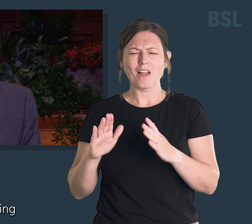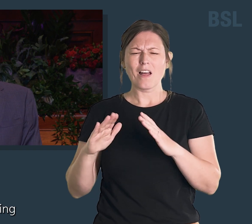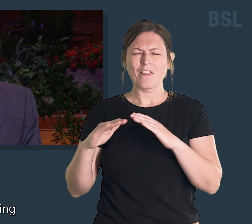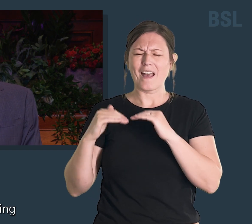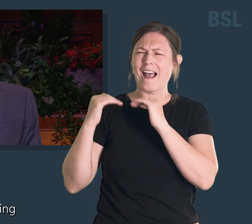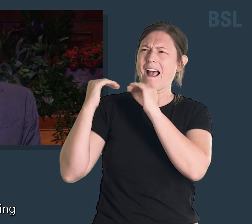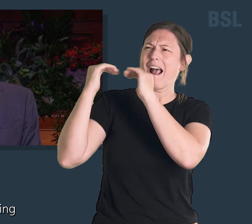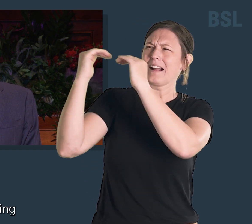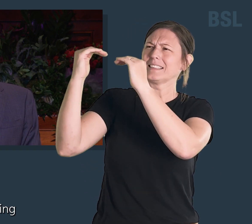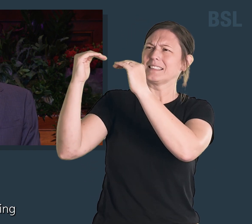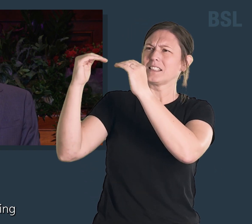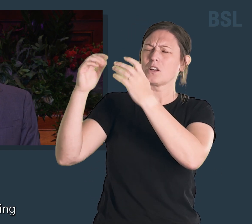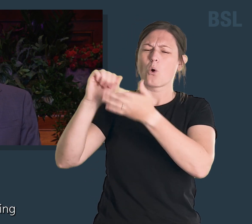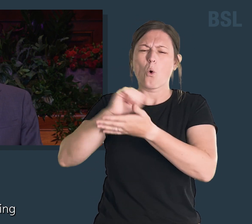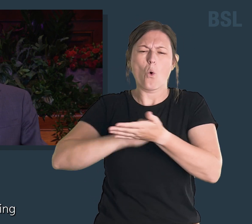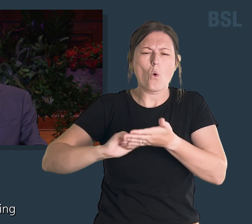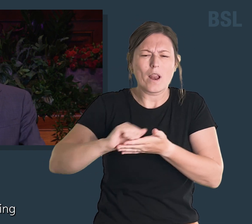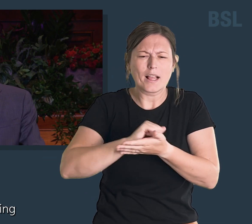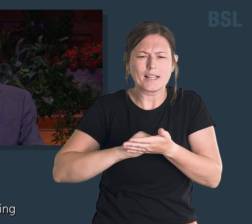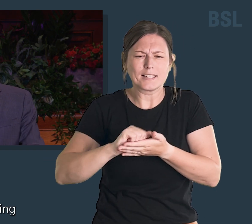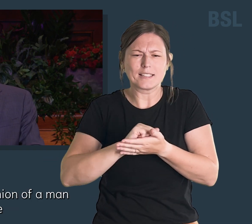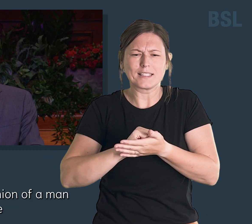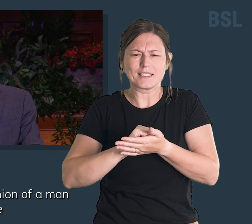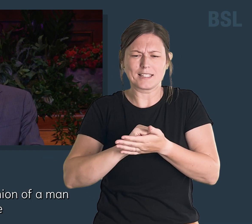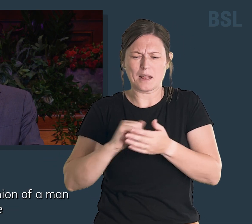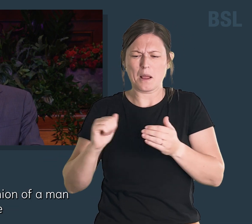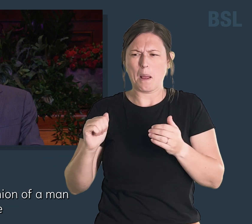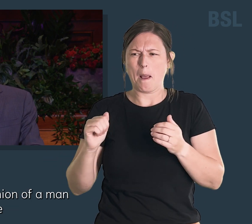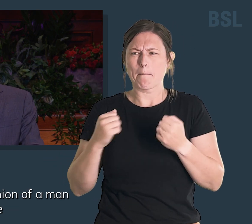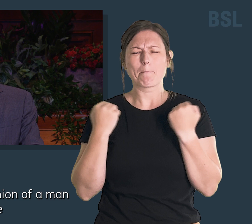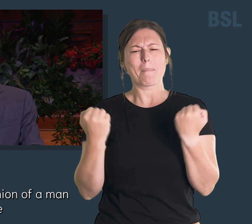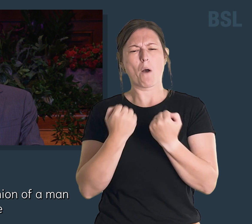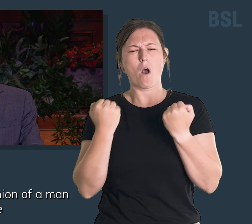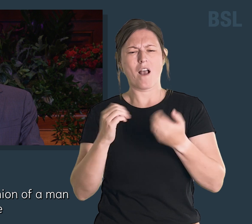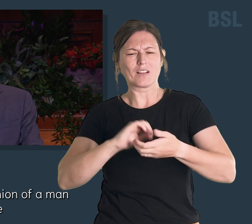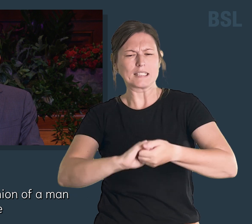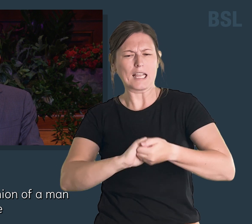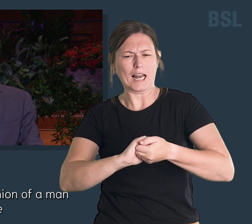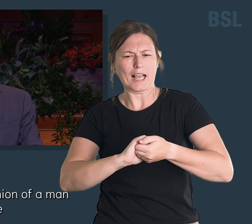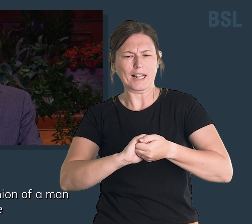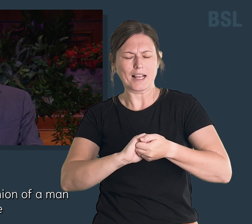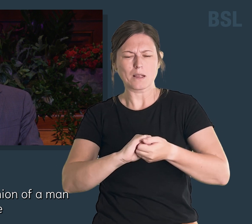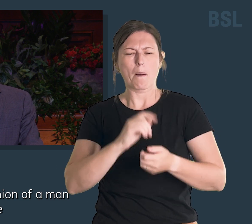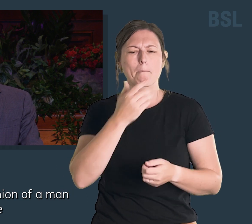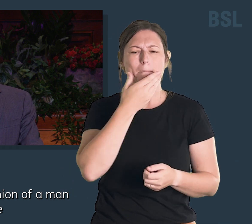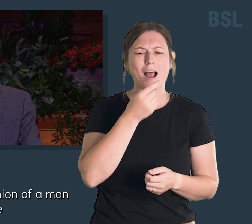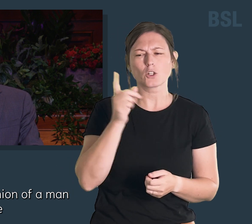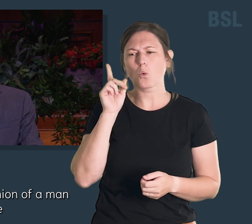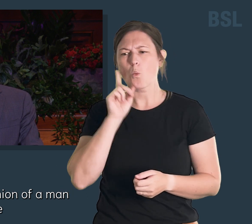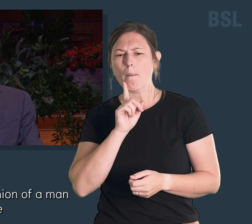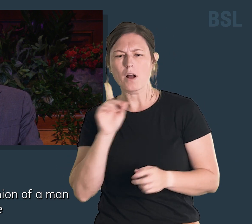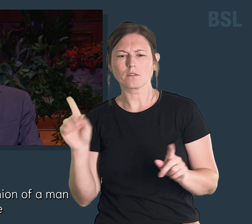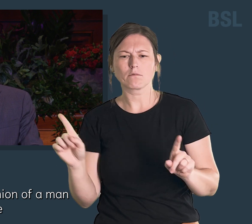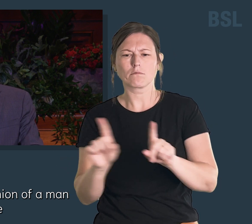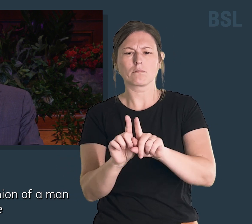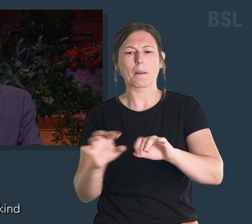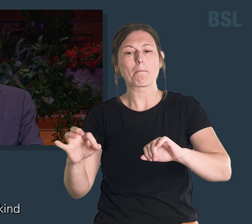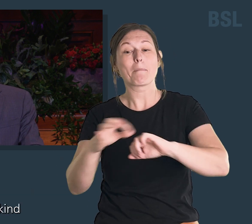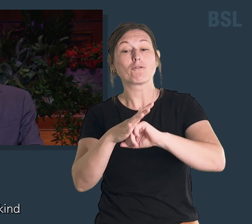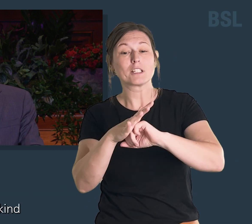The highest and holiest manifestation of the sealing power is in the eternal union of a man and a woman in marriage